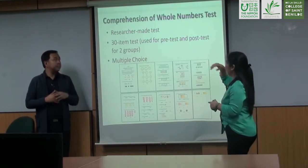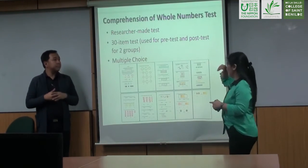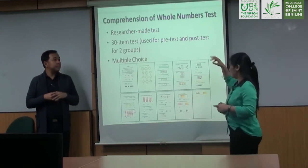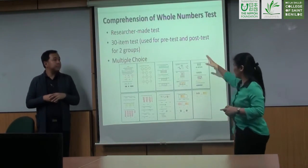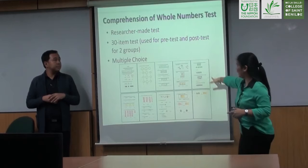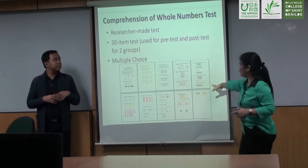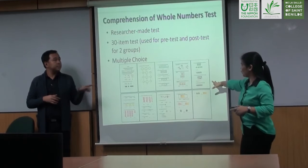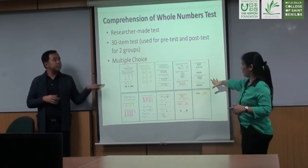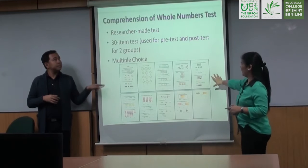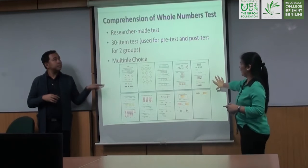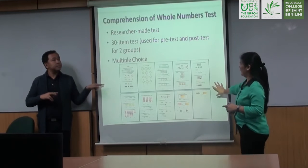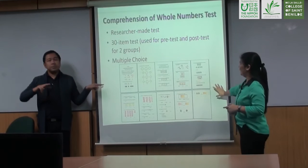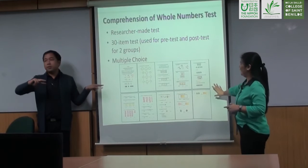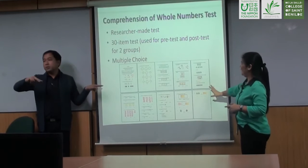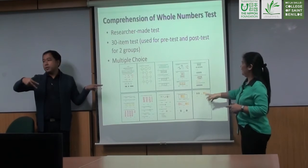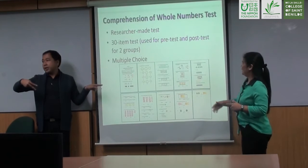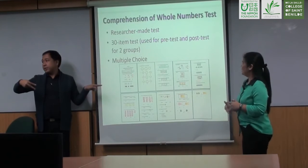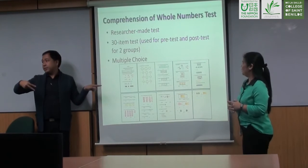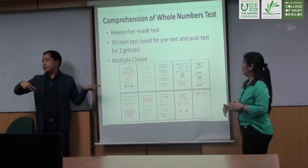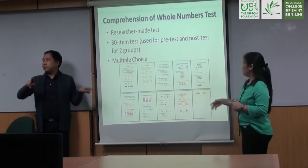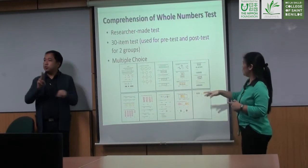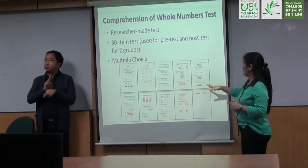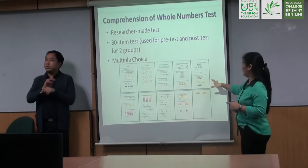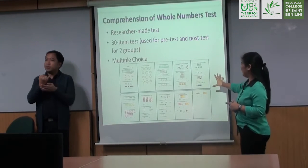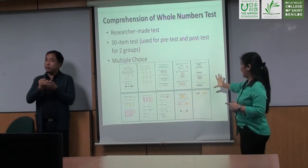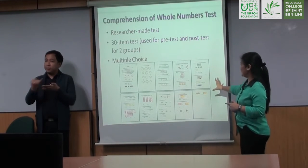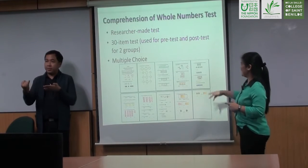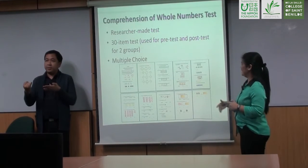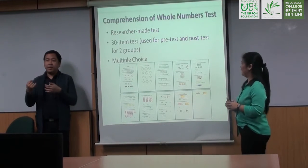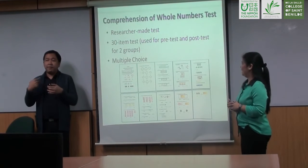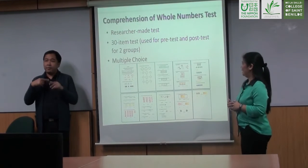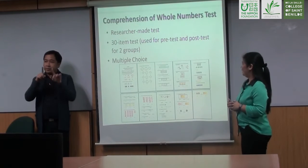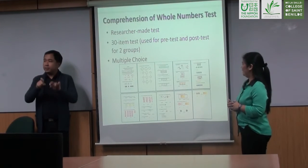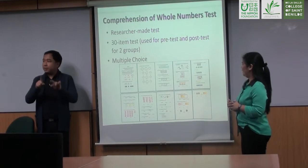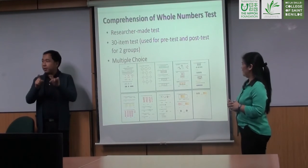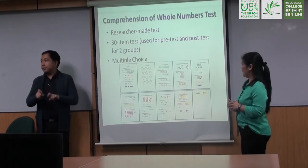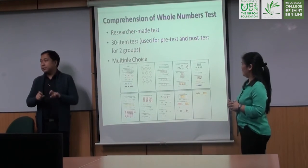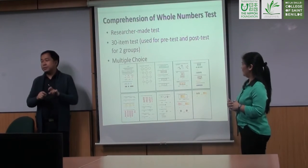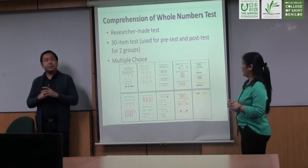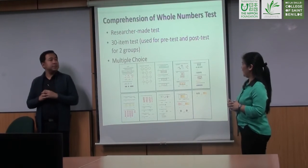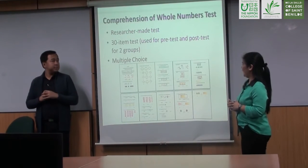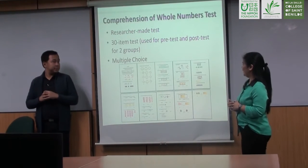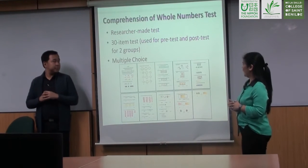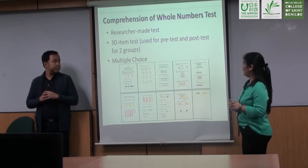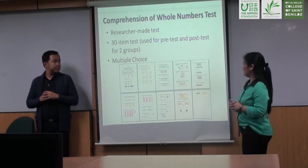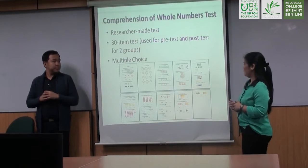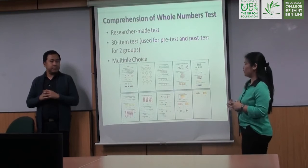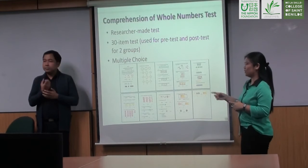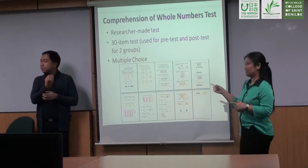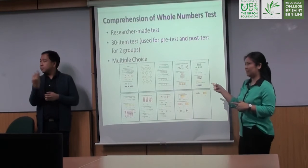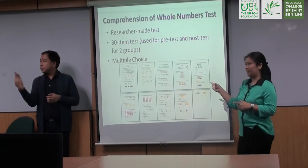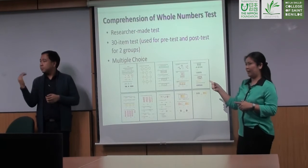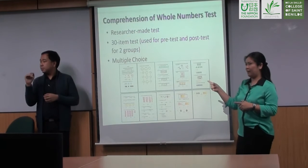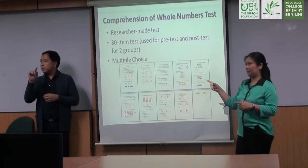Okay, this is the second instrument. So, researcher made test. It's 30 items,